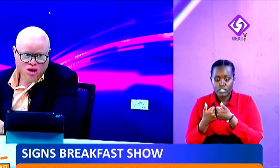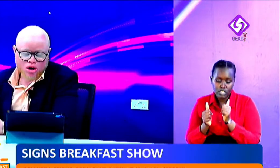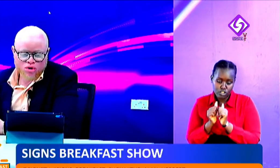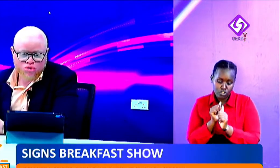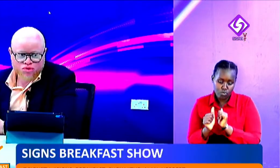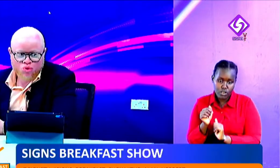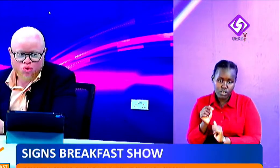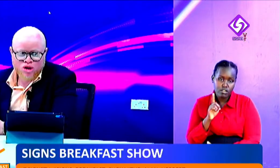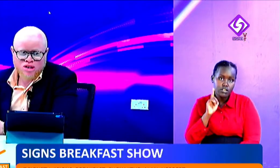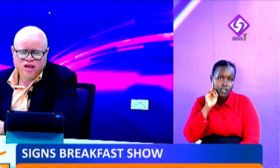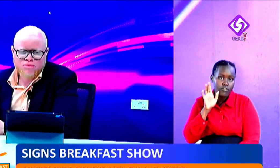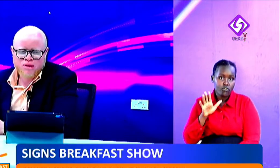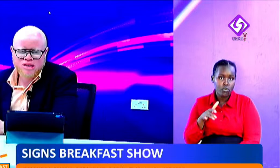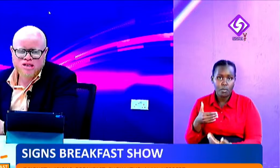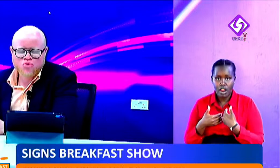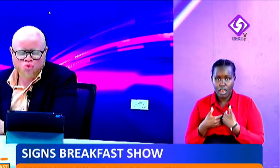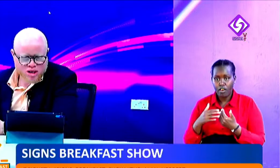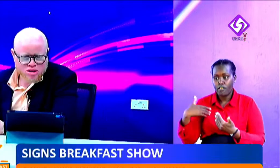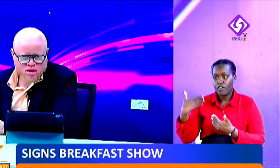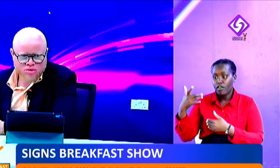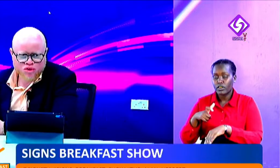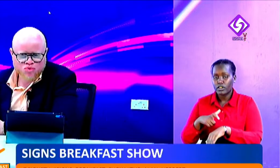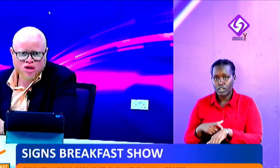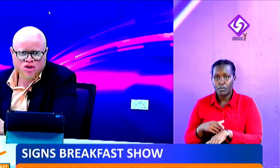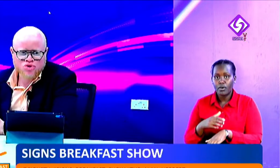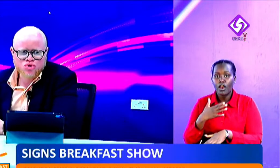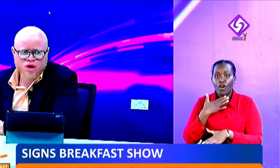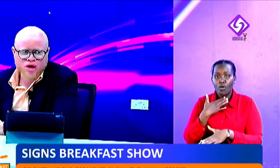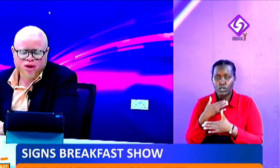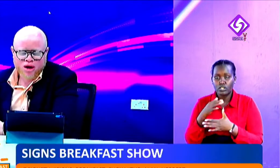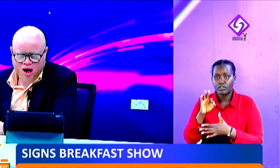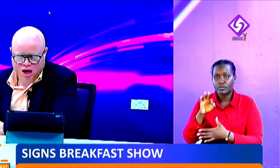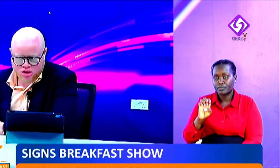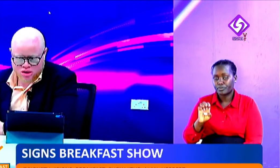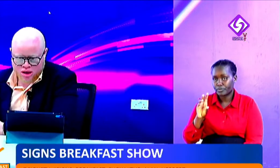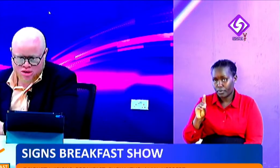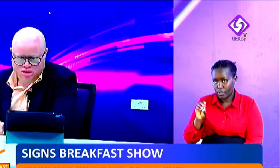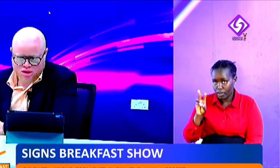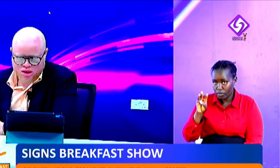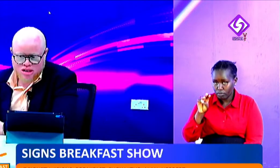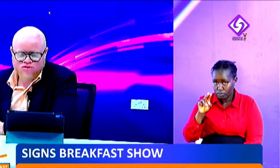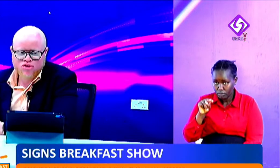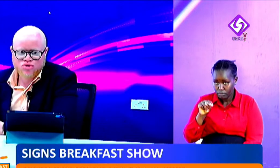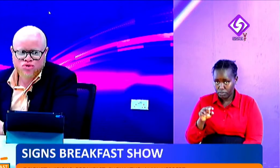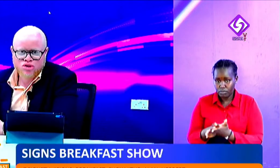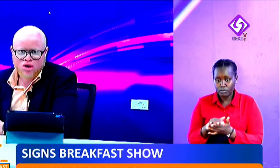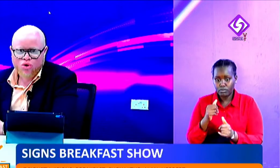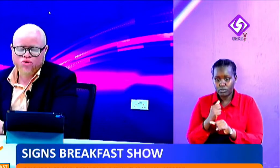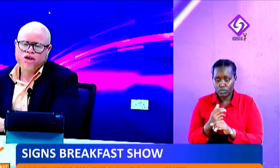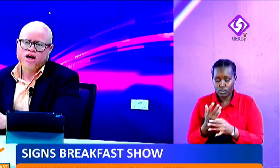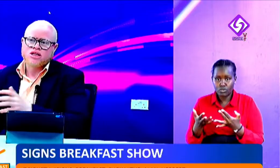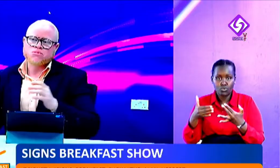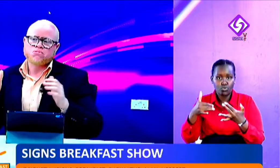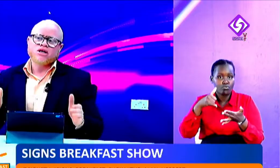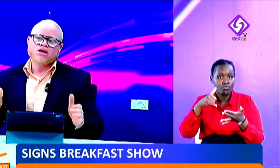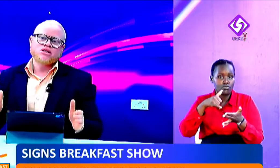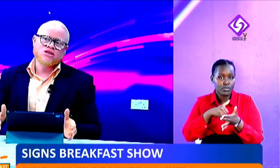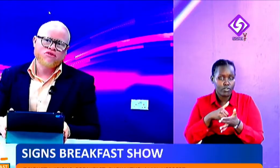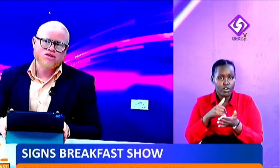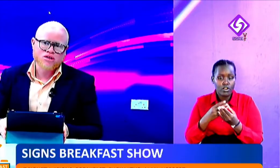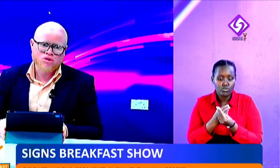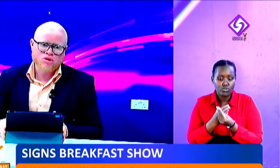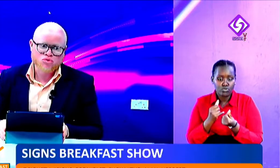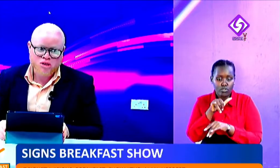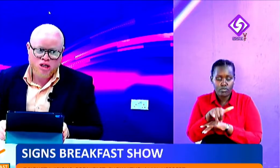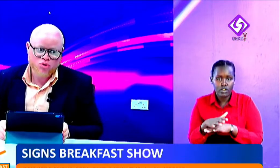women go through on a daily basis, and what Fedwen is doing as interventions, all that is packed in the